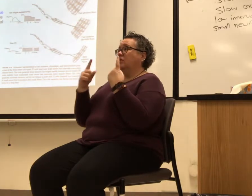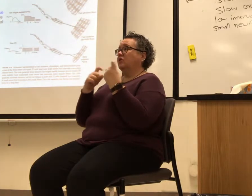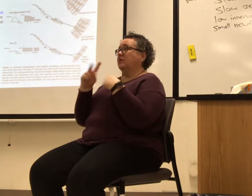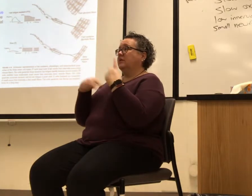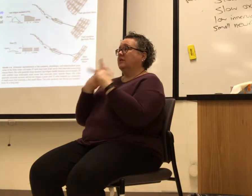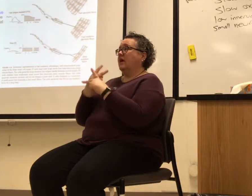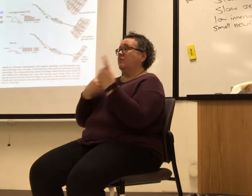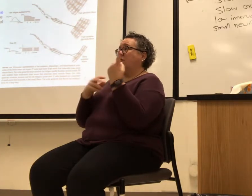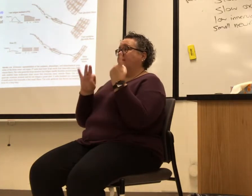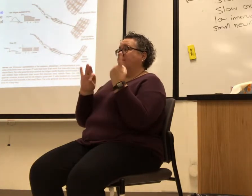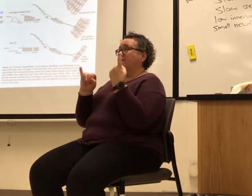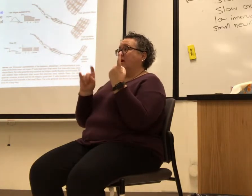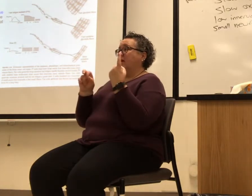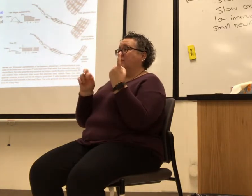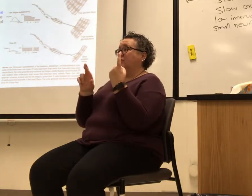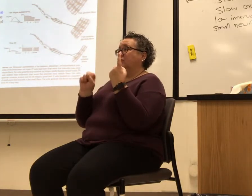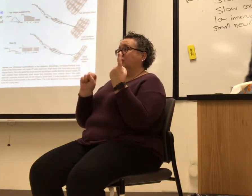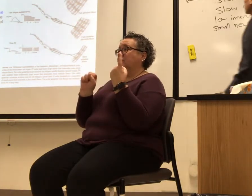fibers.